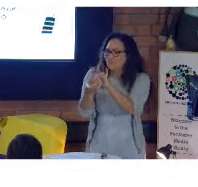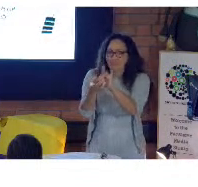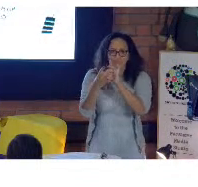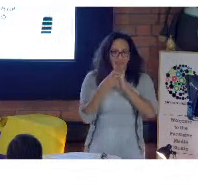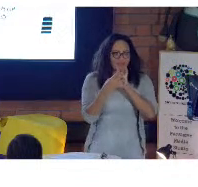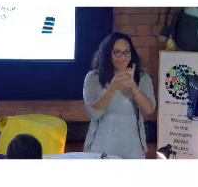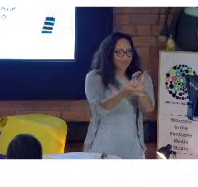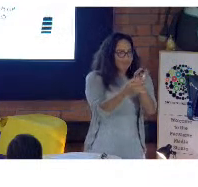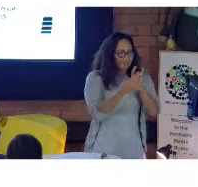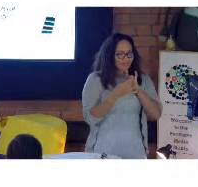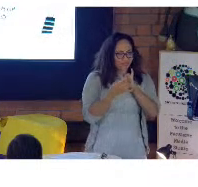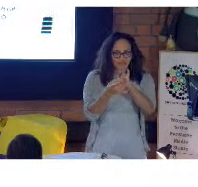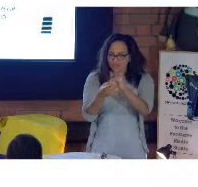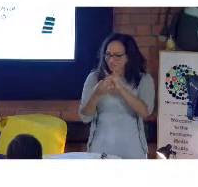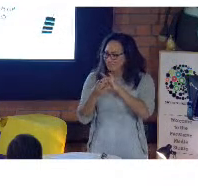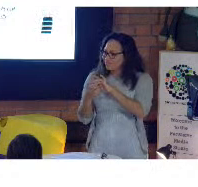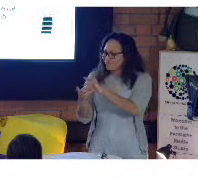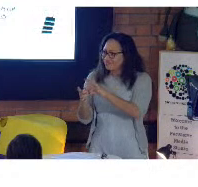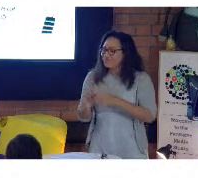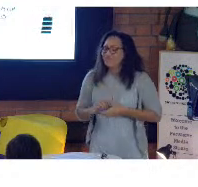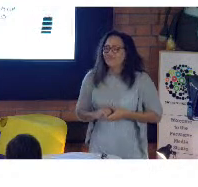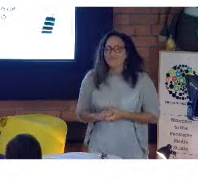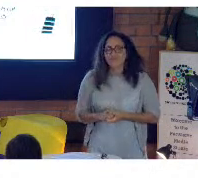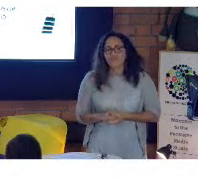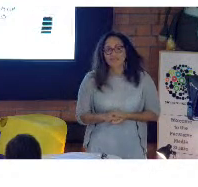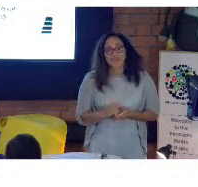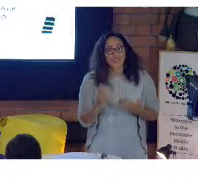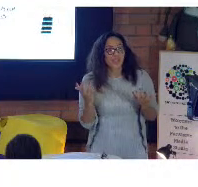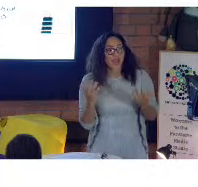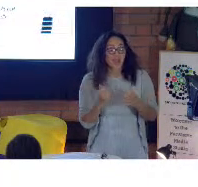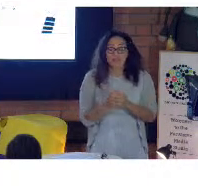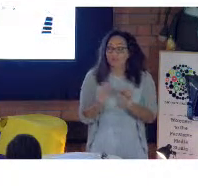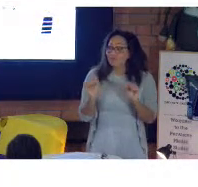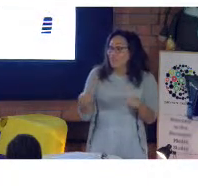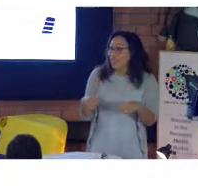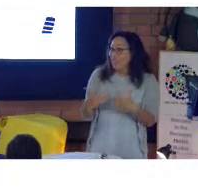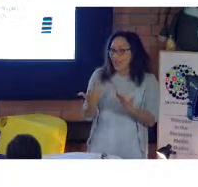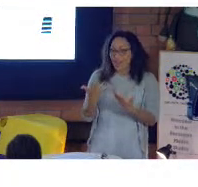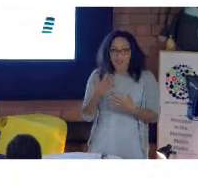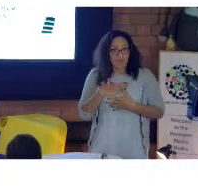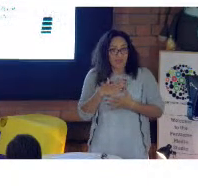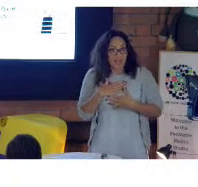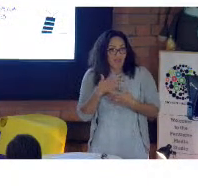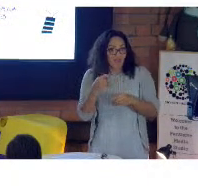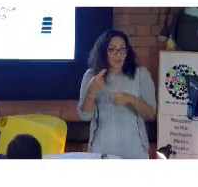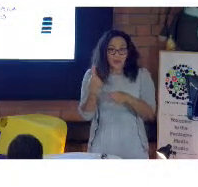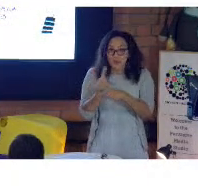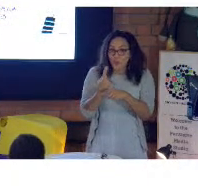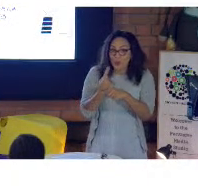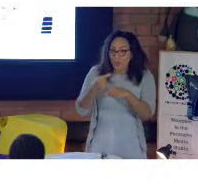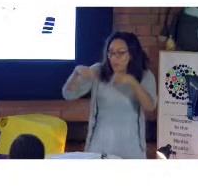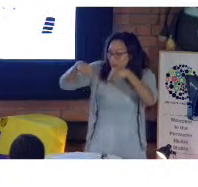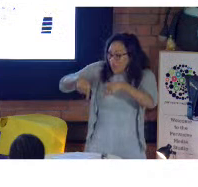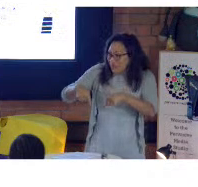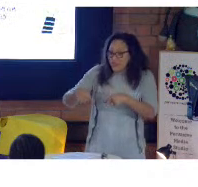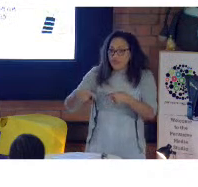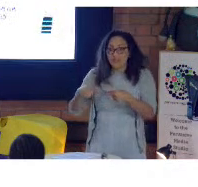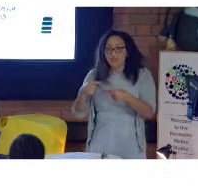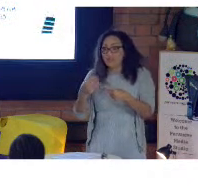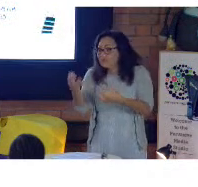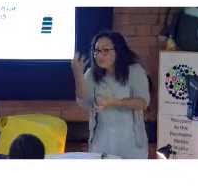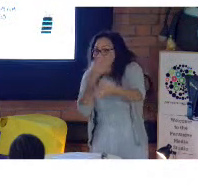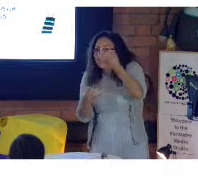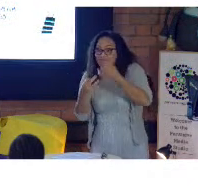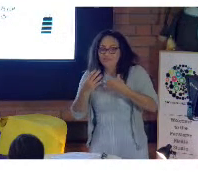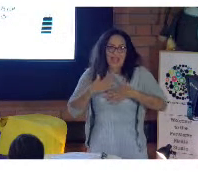their side. So yeah, I'd love to talk about this and answer any questions if there are